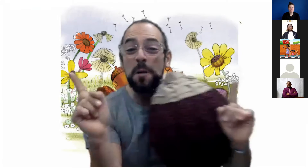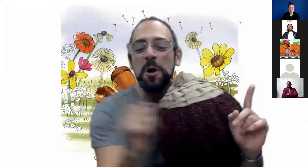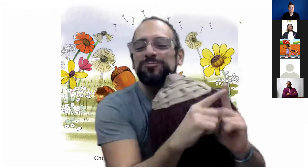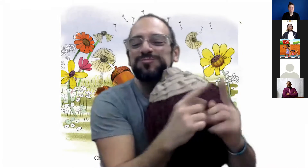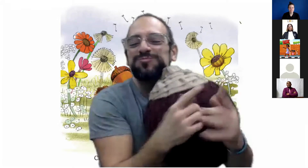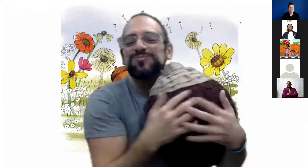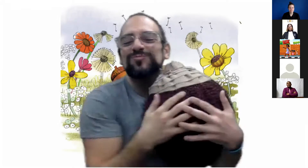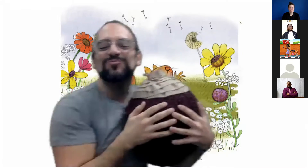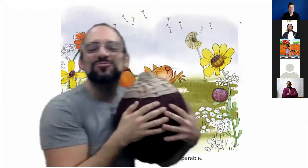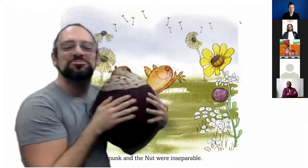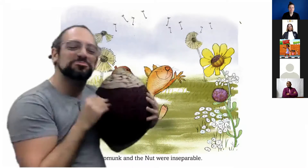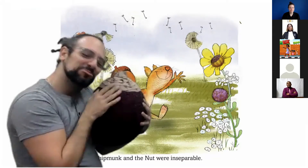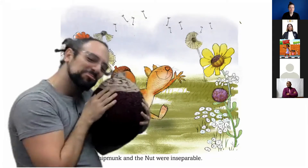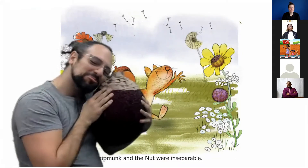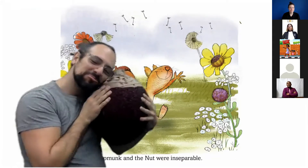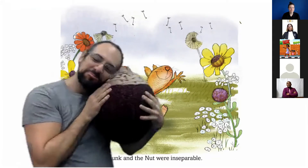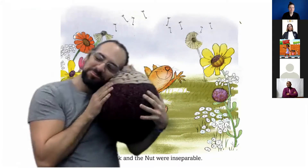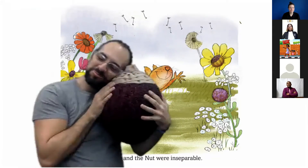Inseparable.